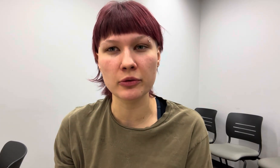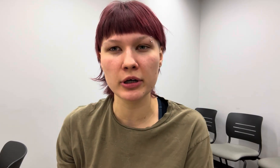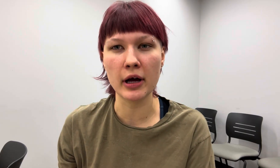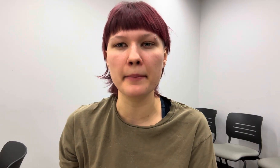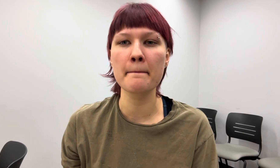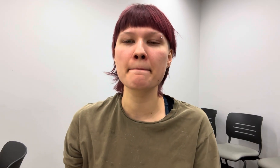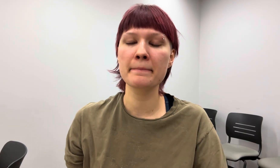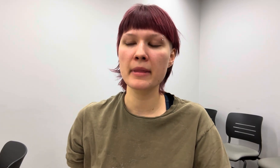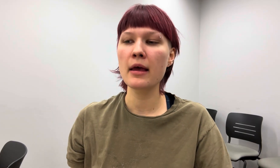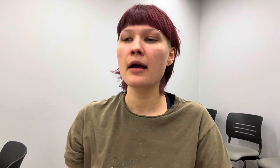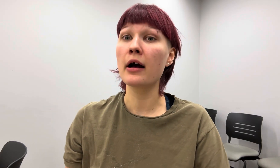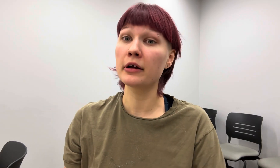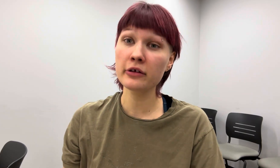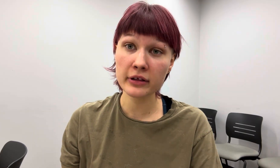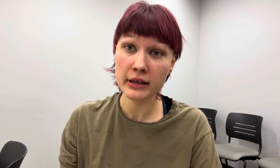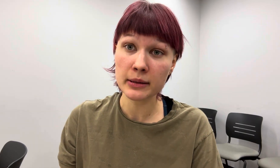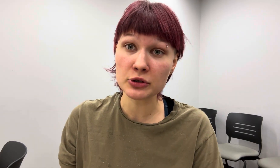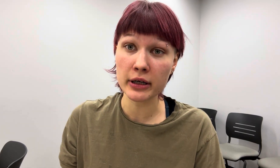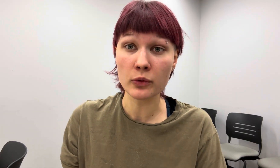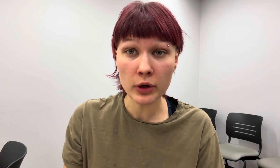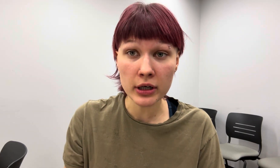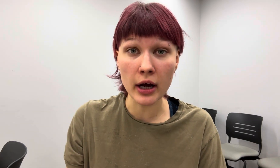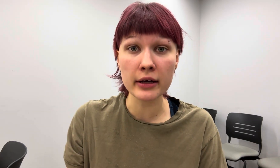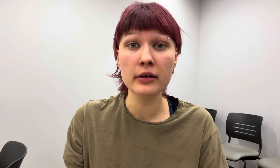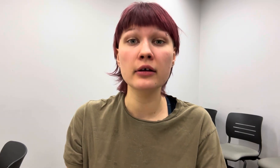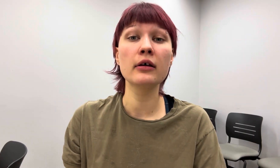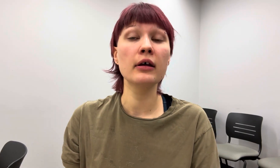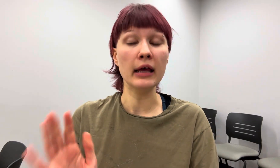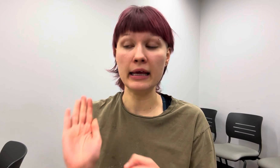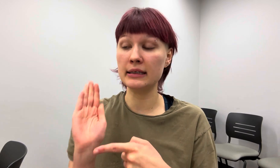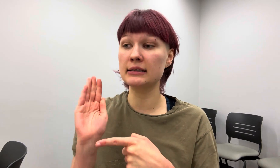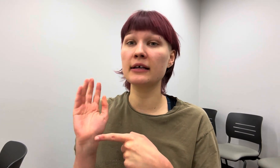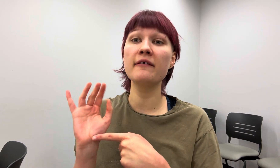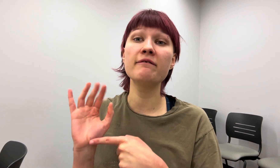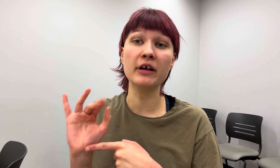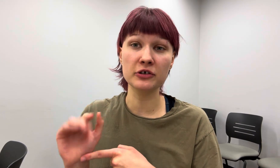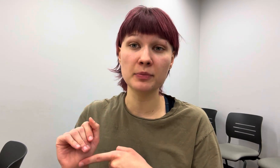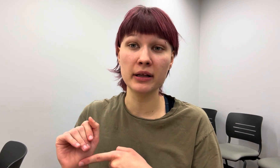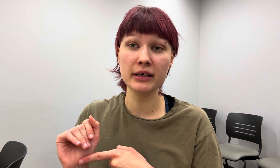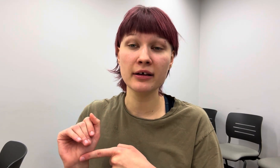work on. Another thing that I'm trying to work on is finger spelling,